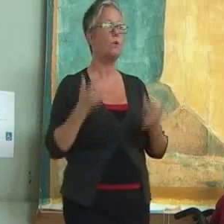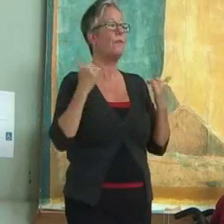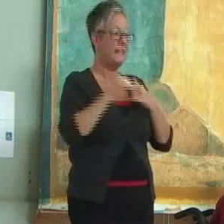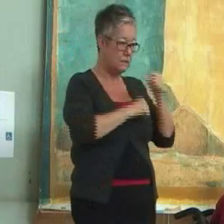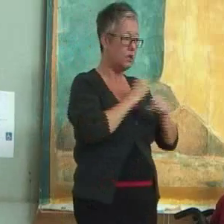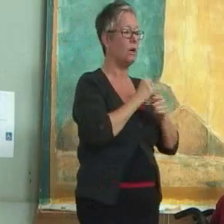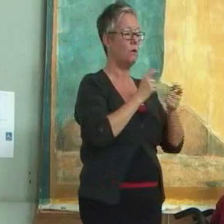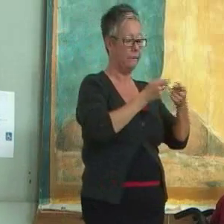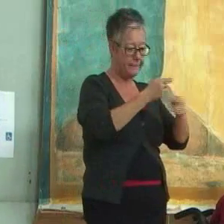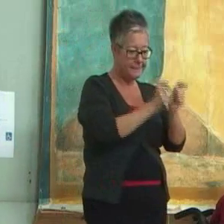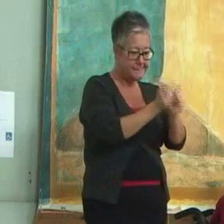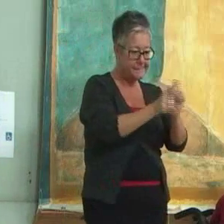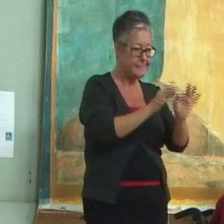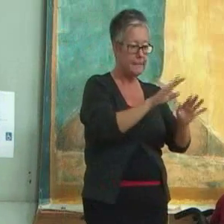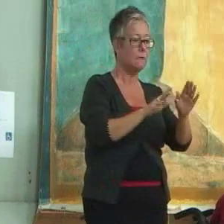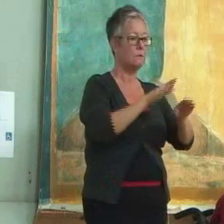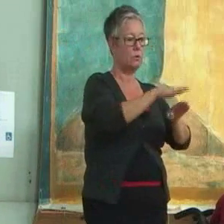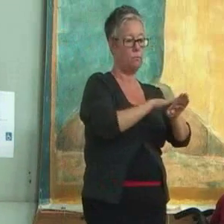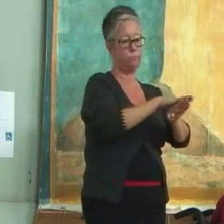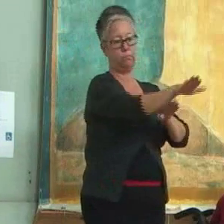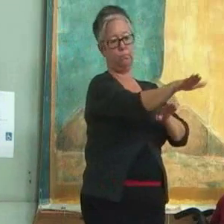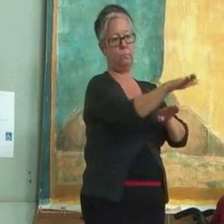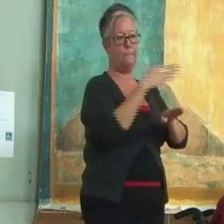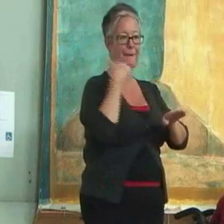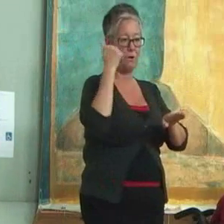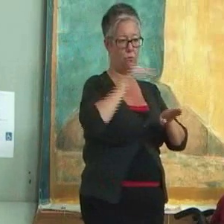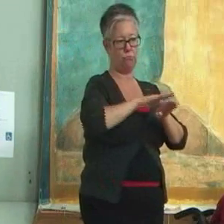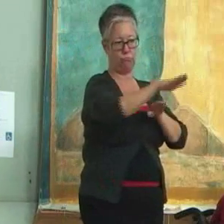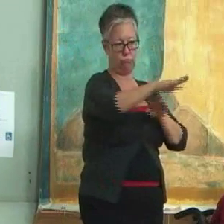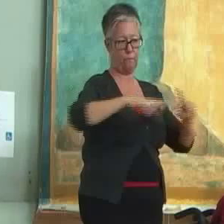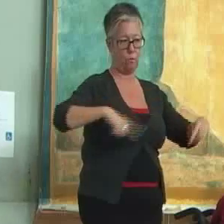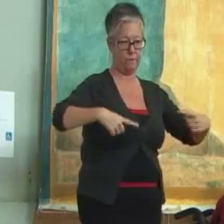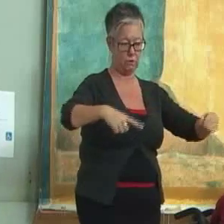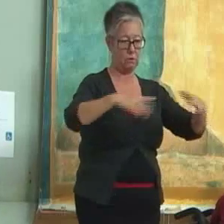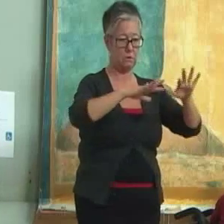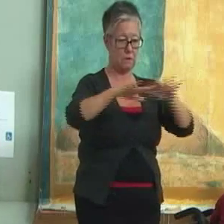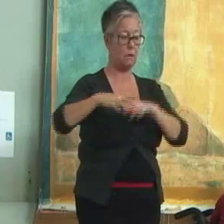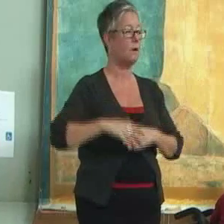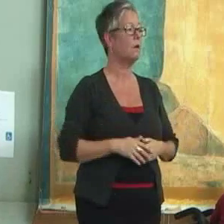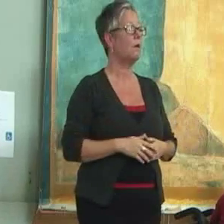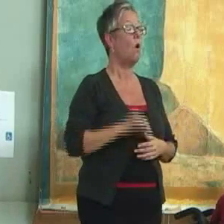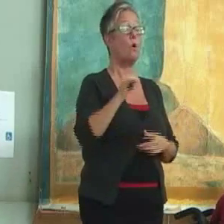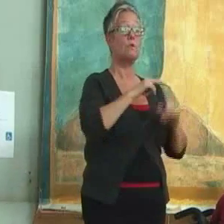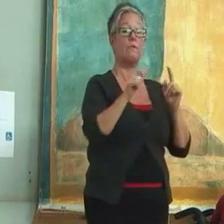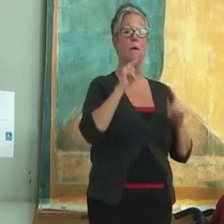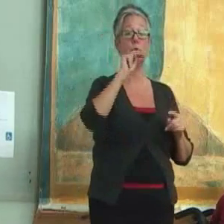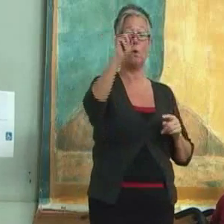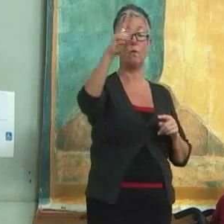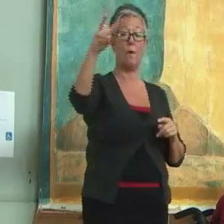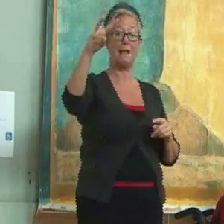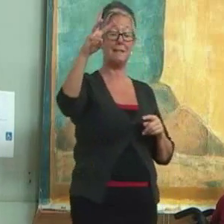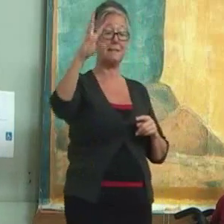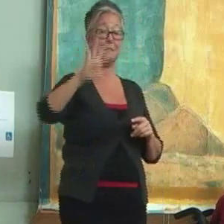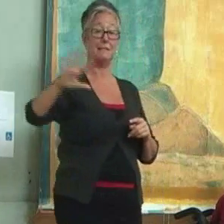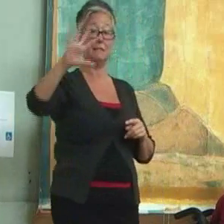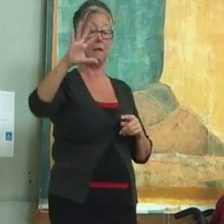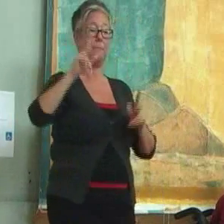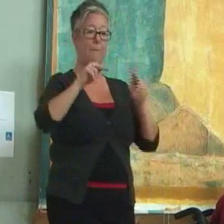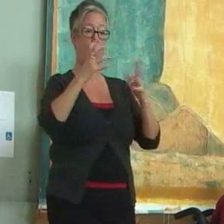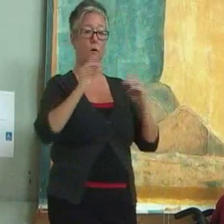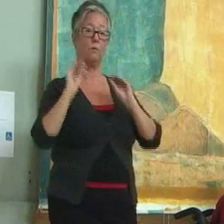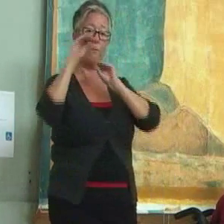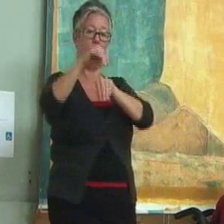be less steep. And also accessing Christie Pits from the northwest. A few years ago, there were some people wanted to put in